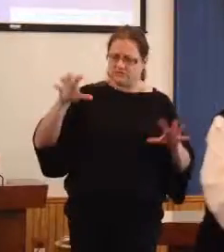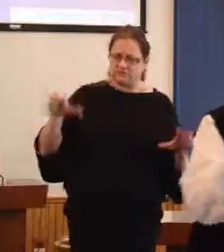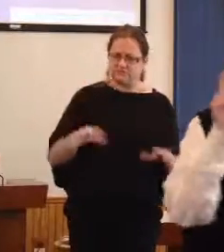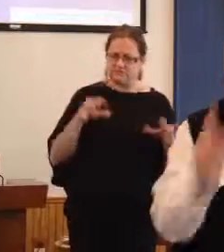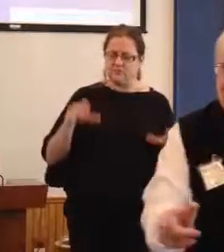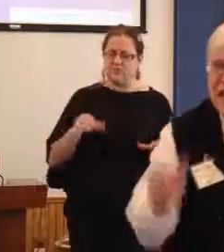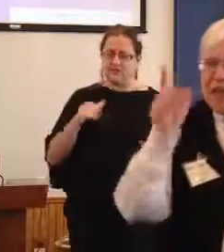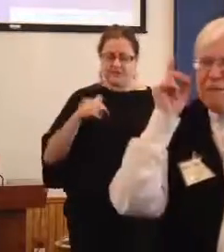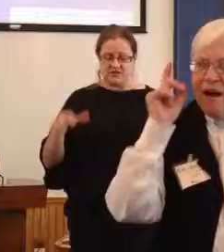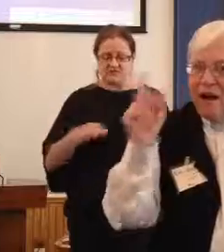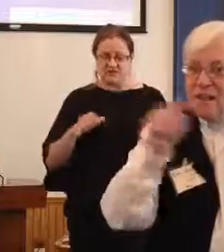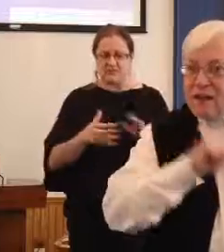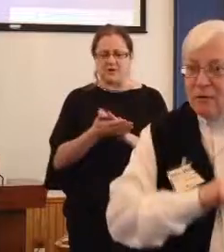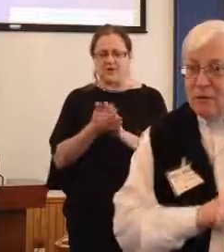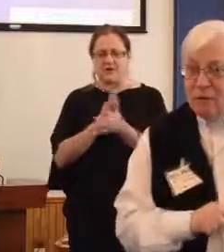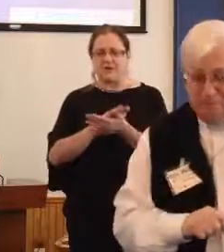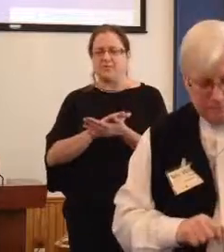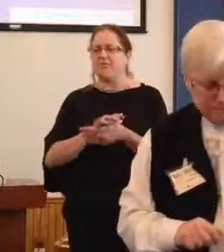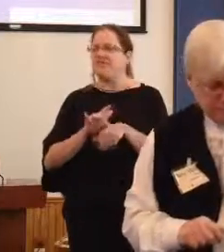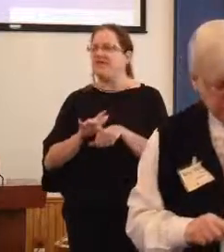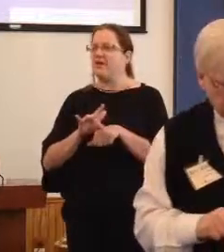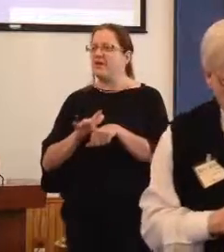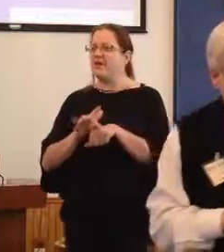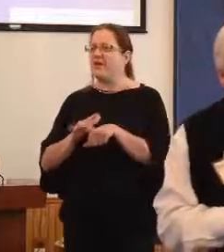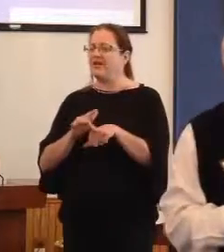the job became available.